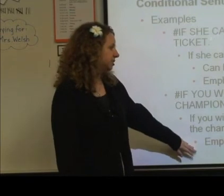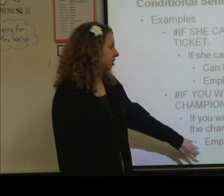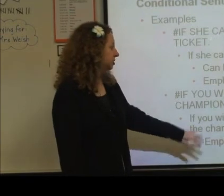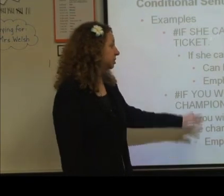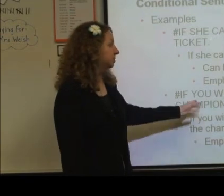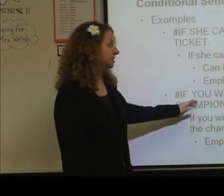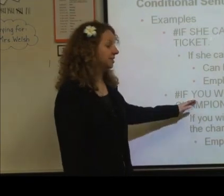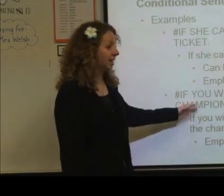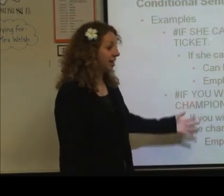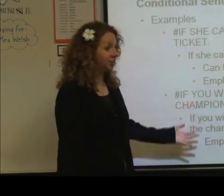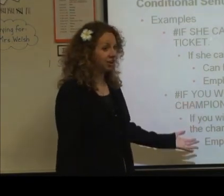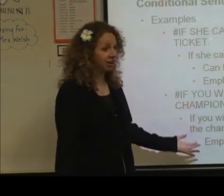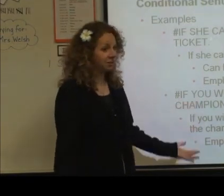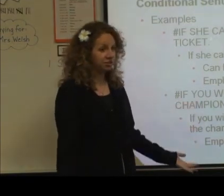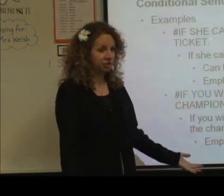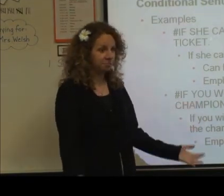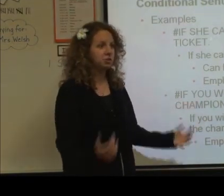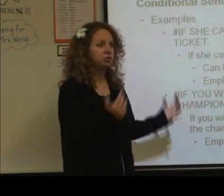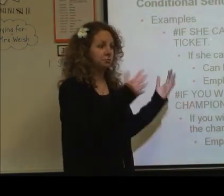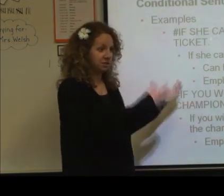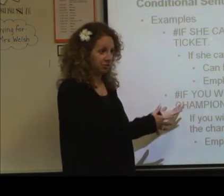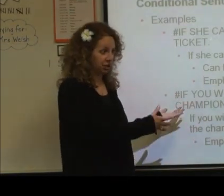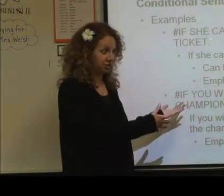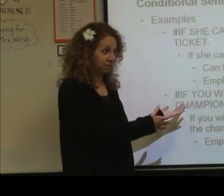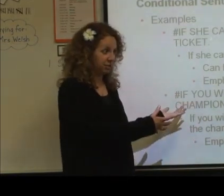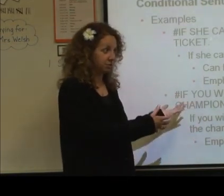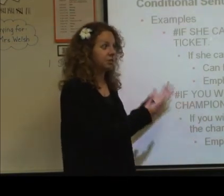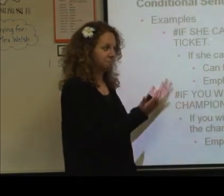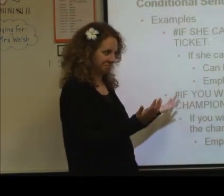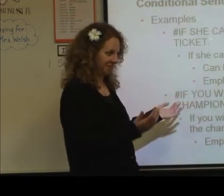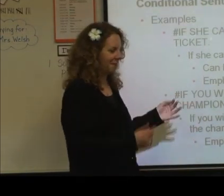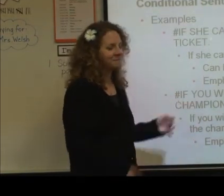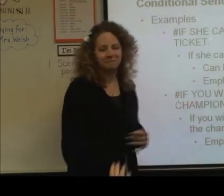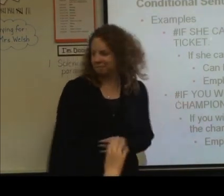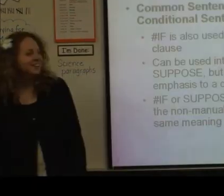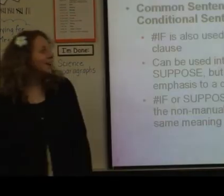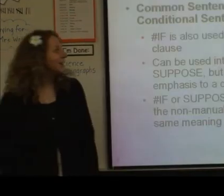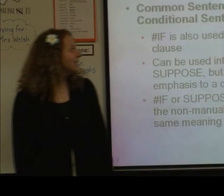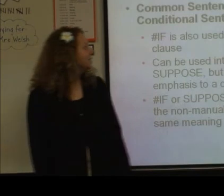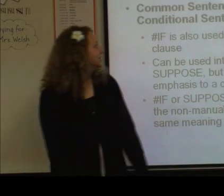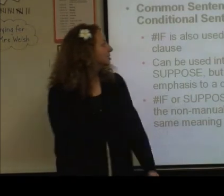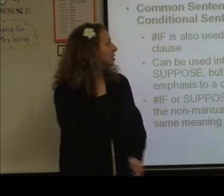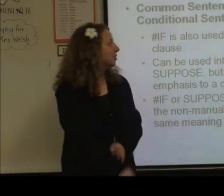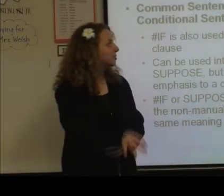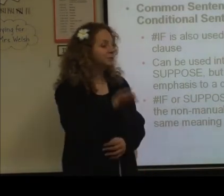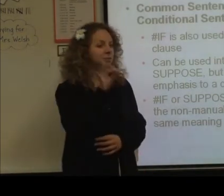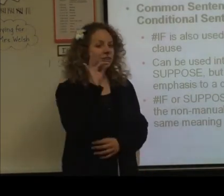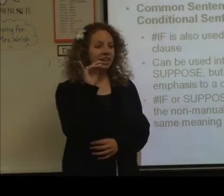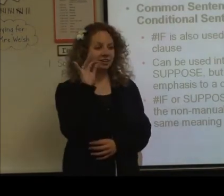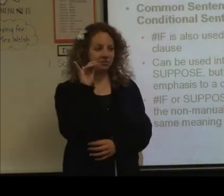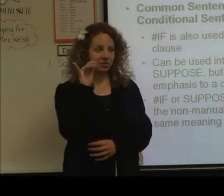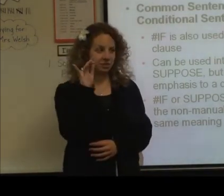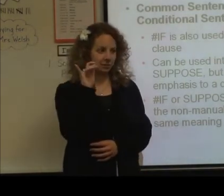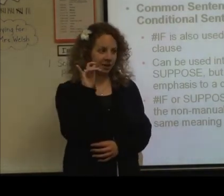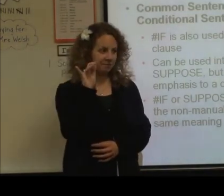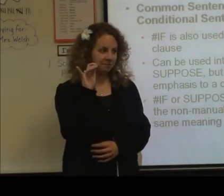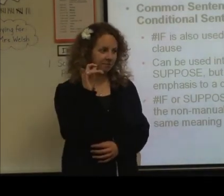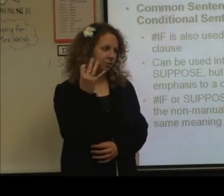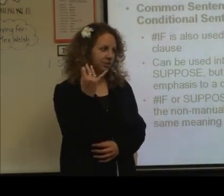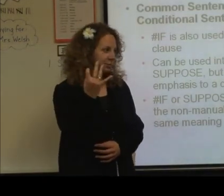the consequences, like, hey, you're not going to be in the championships if your team doesn't win. Okay, so when we do the if this way, or this